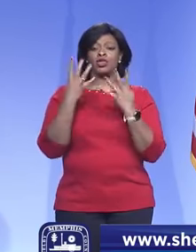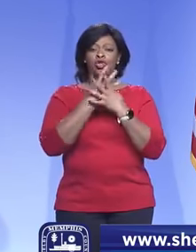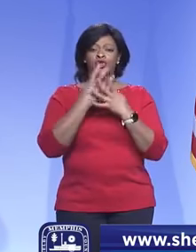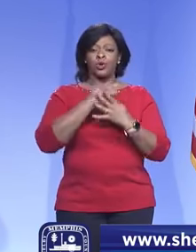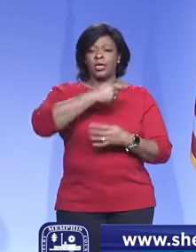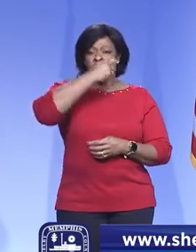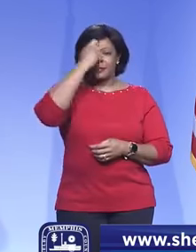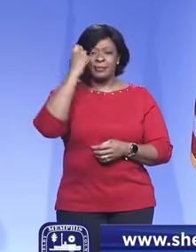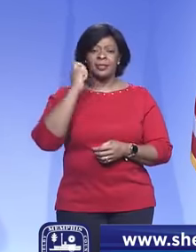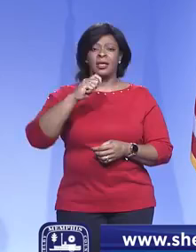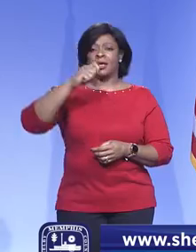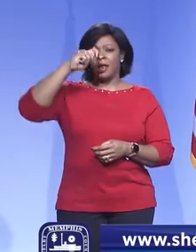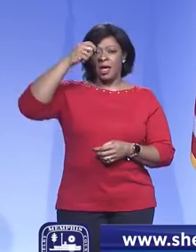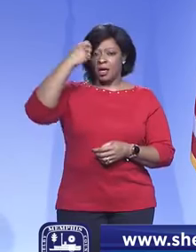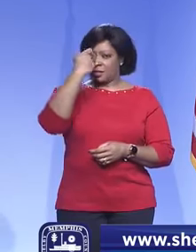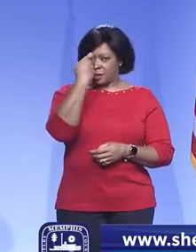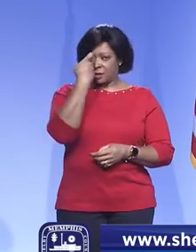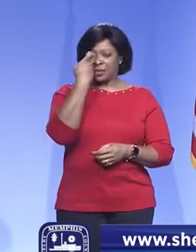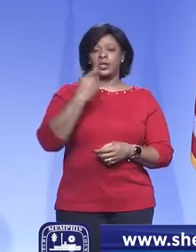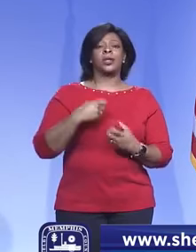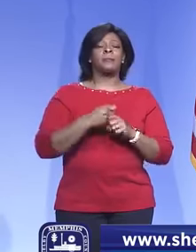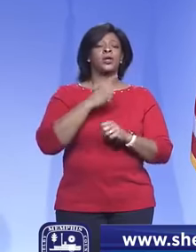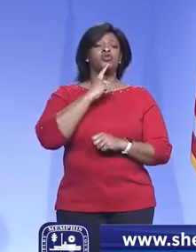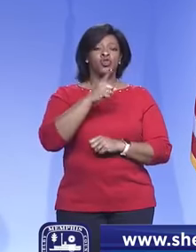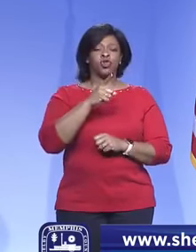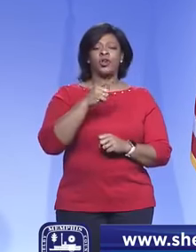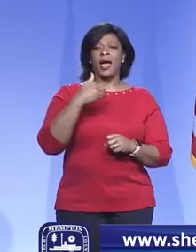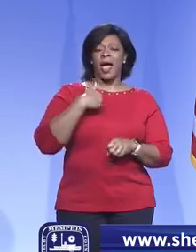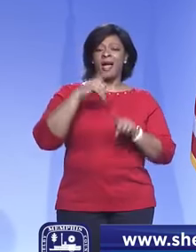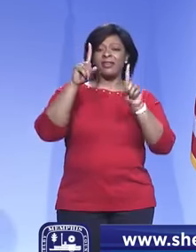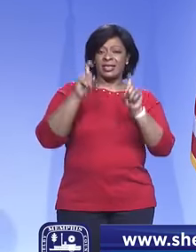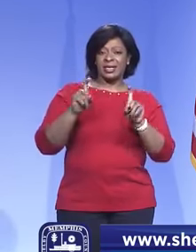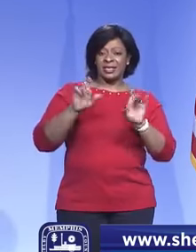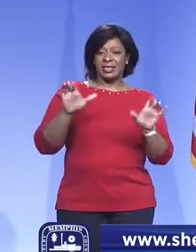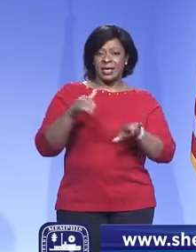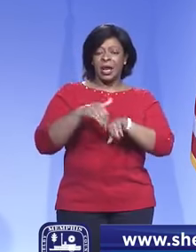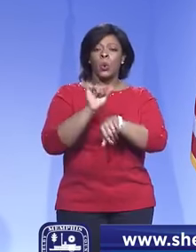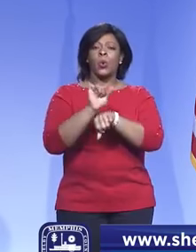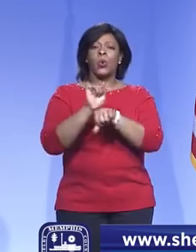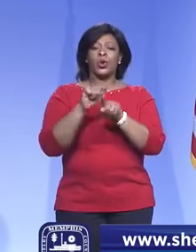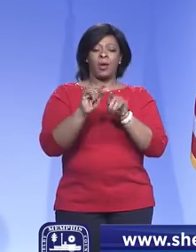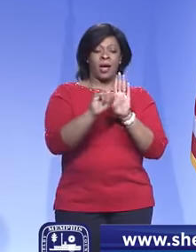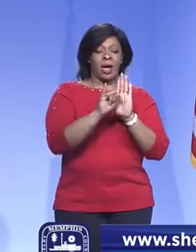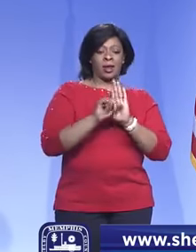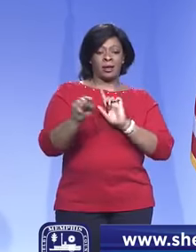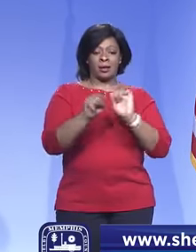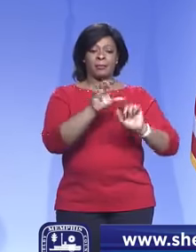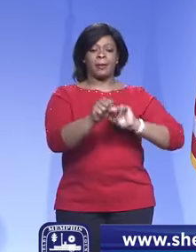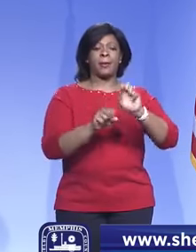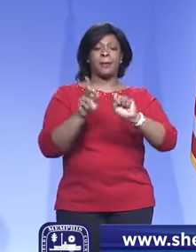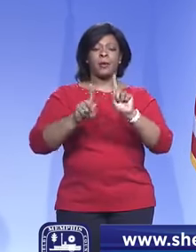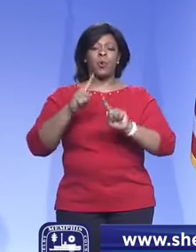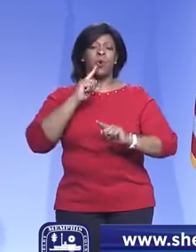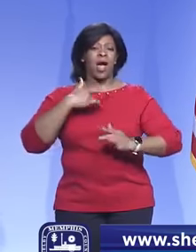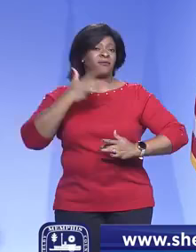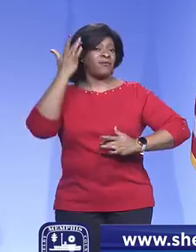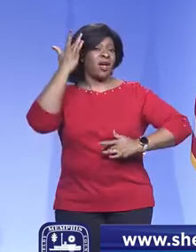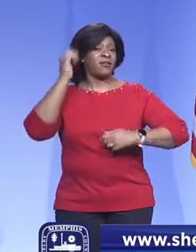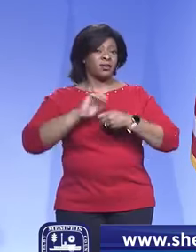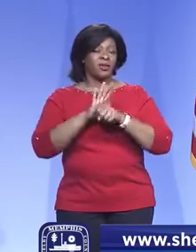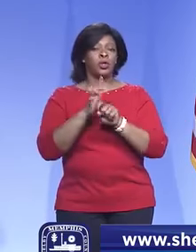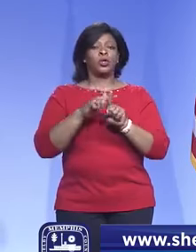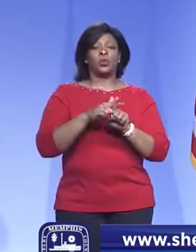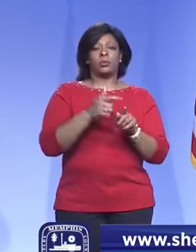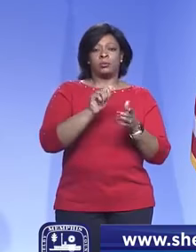There's also been an emphasis on assurance testing in the workplace to identify people early on so they can be excluded